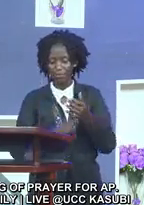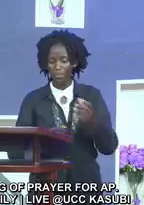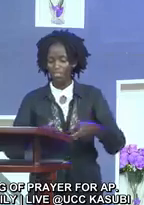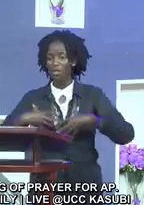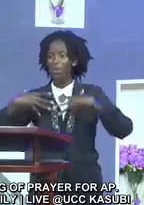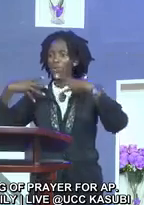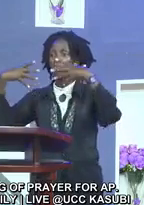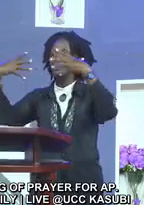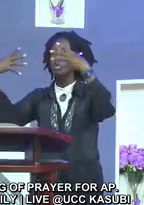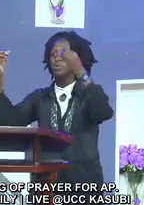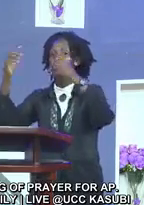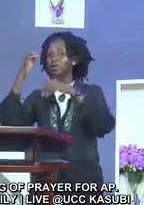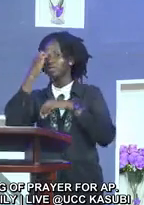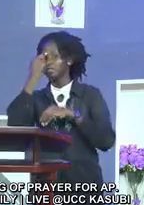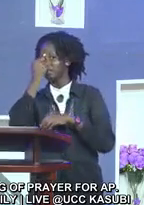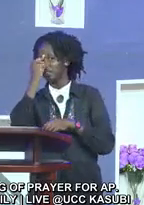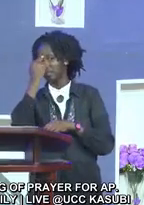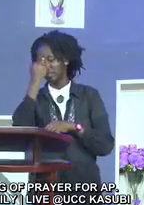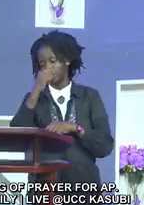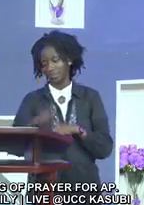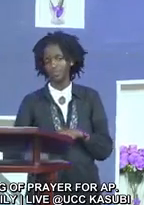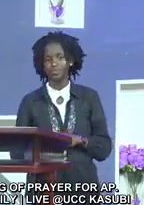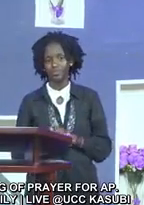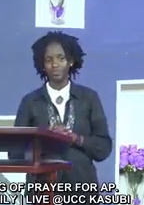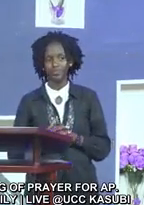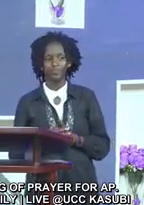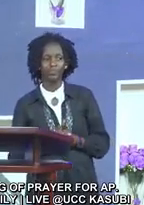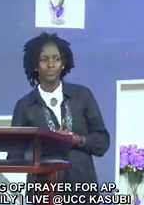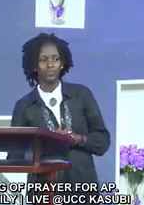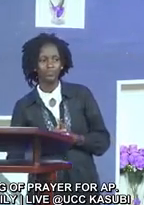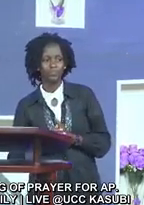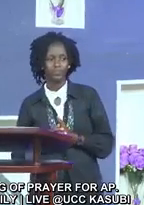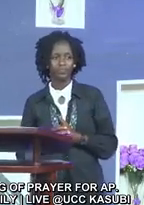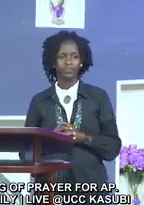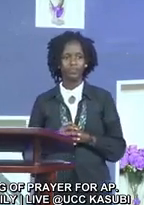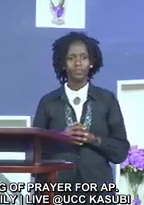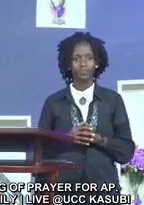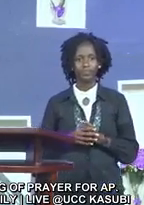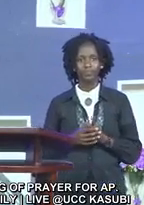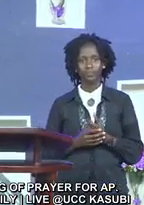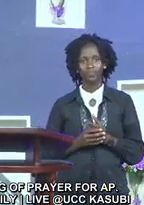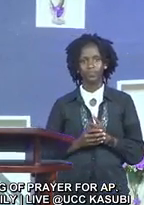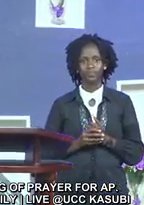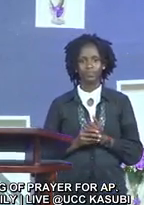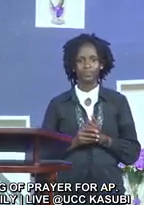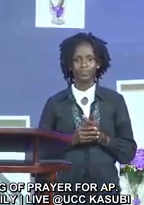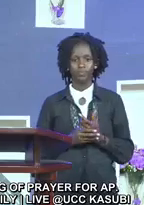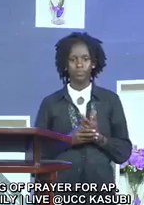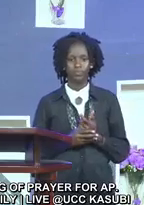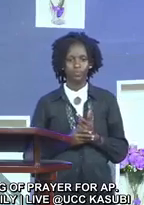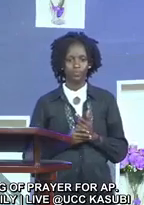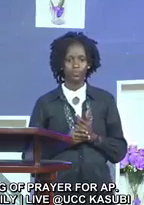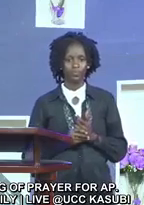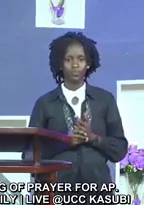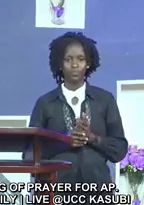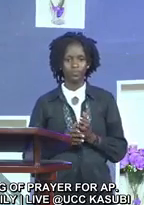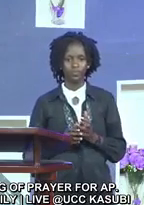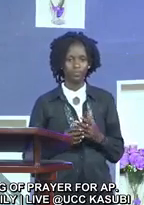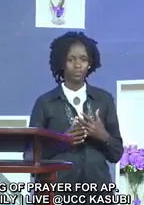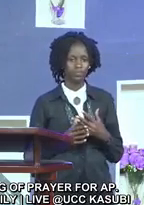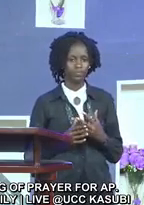Nairobi, tumutwale India. We sat as the pastoral council to get the doctors, how much money, which